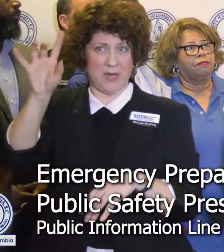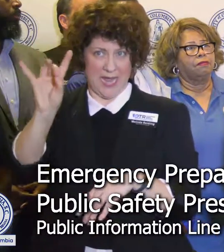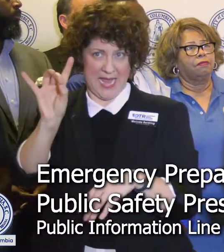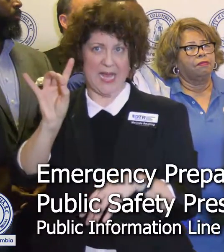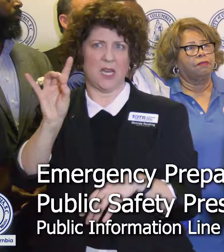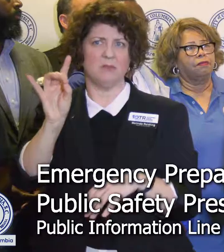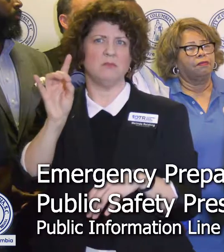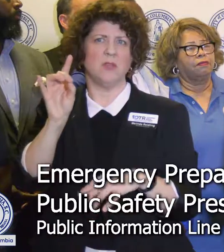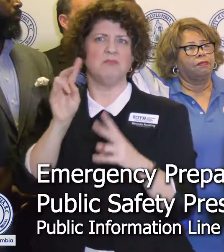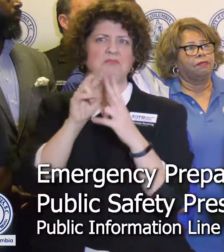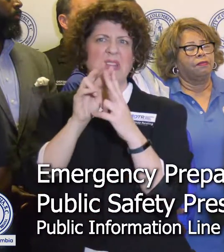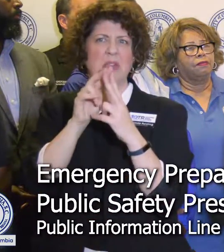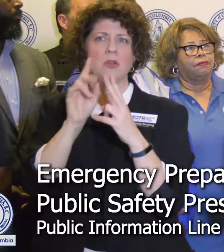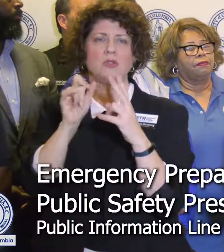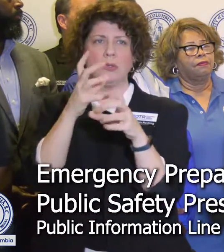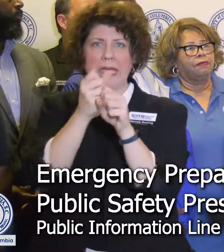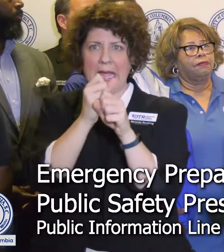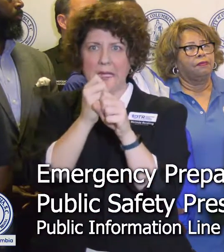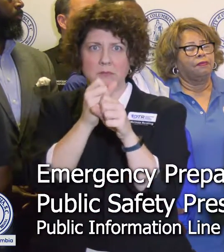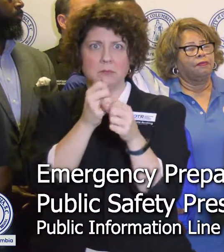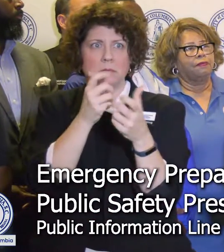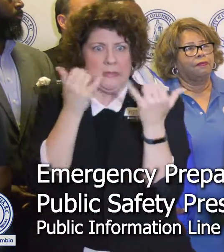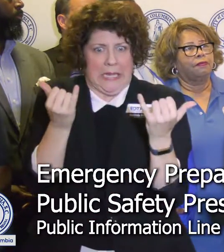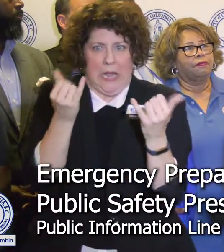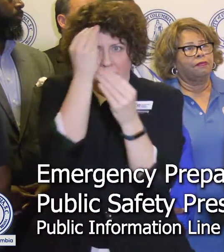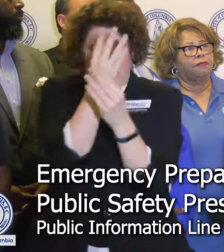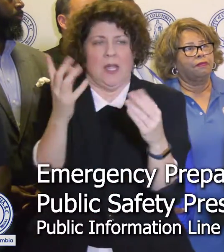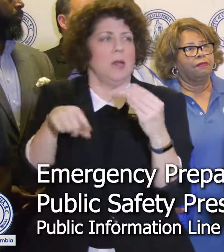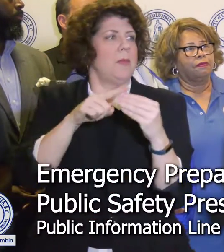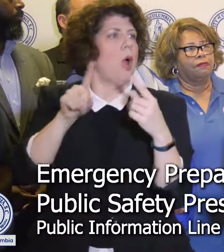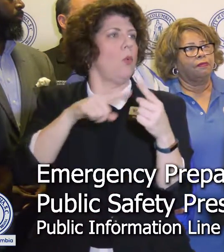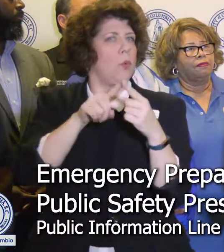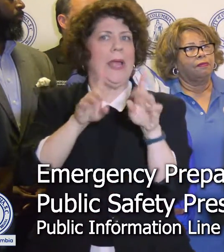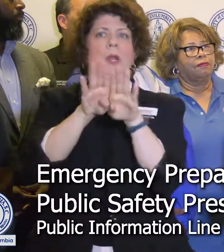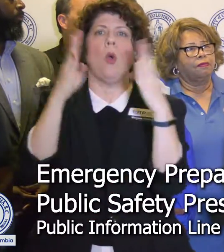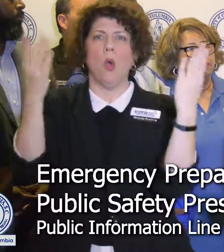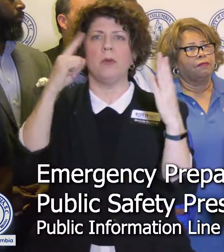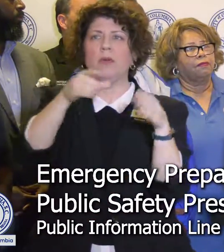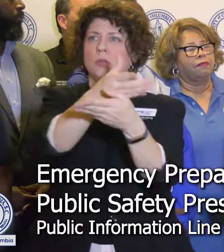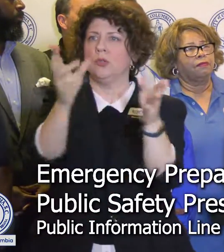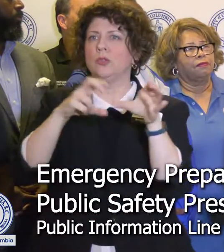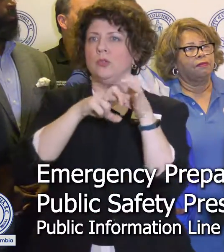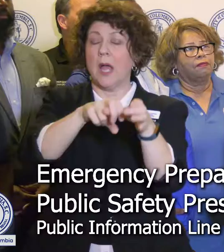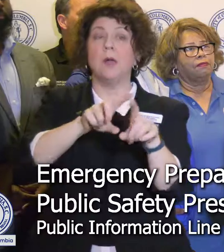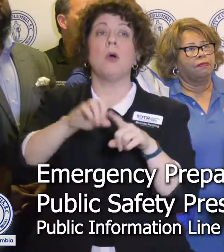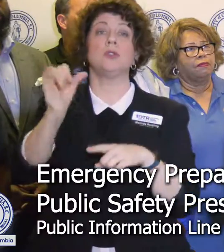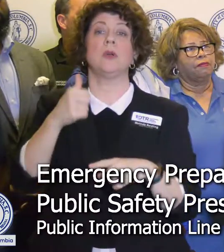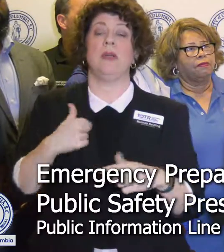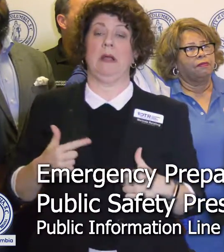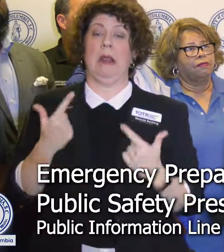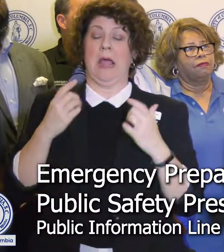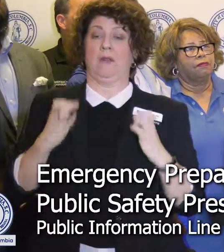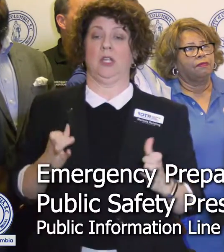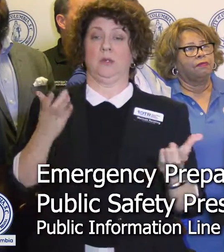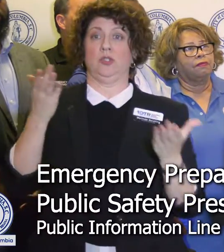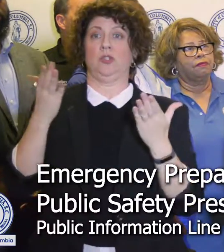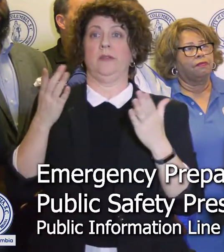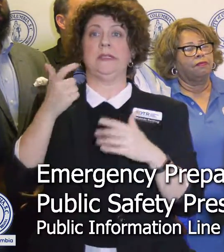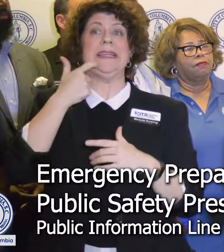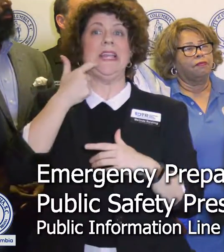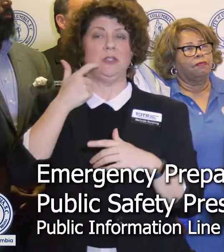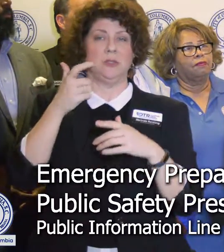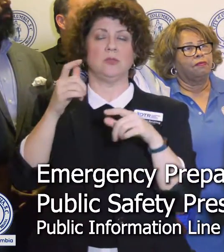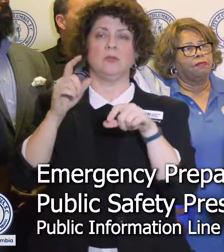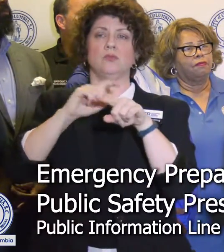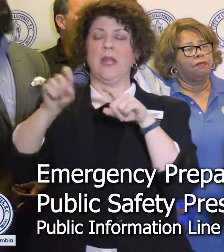803-255-7118 to get up-to-the-minute information about when services could be potentially restored. We also have live customer service agents available